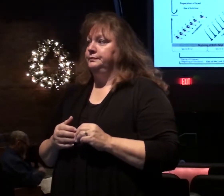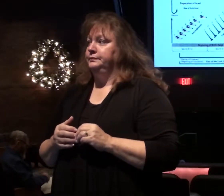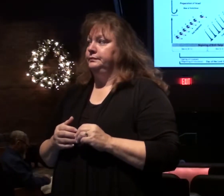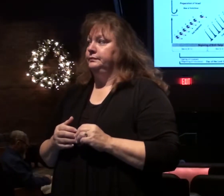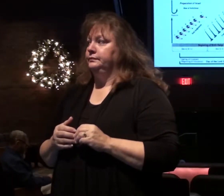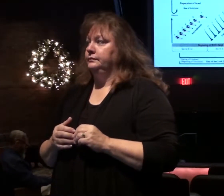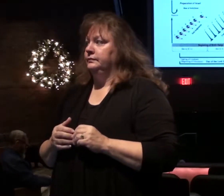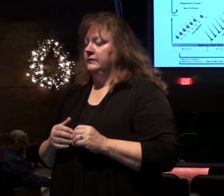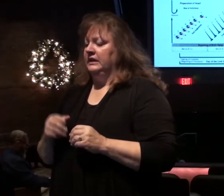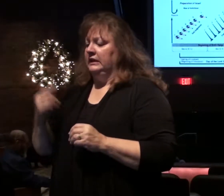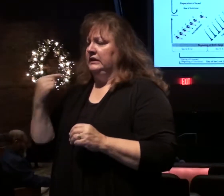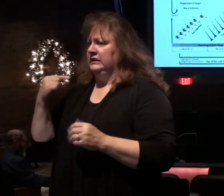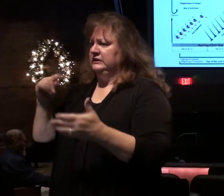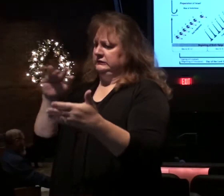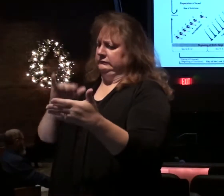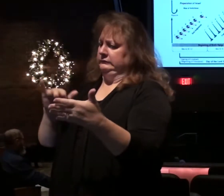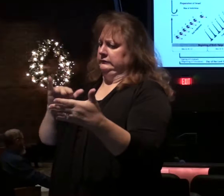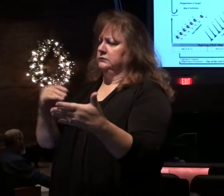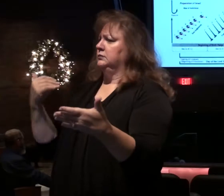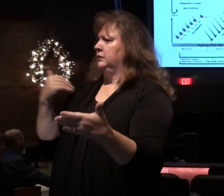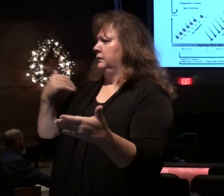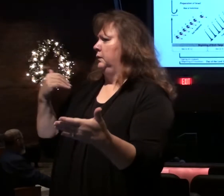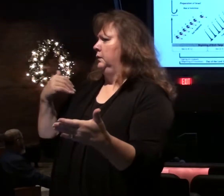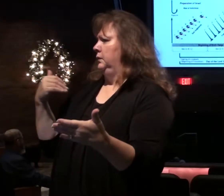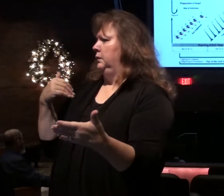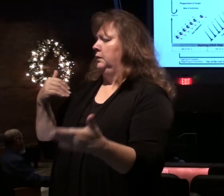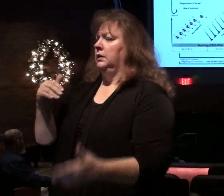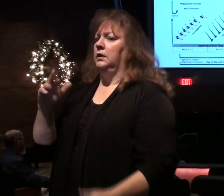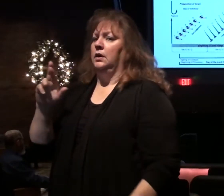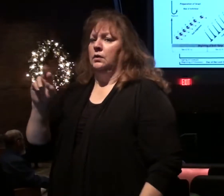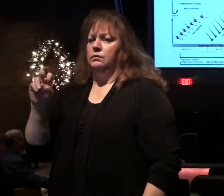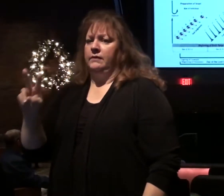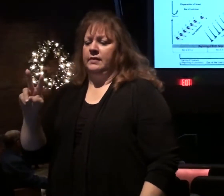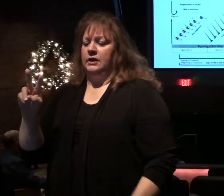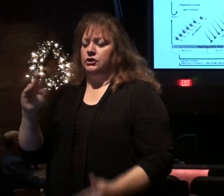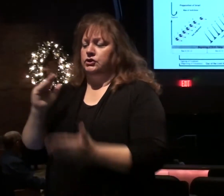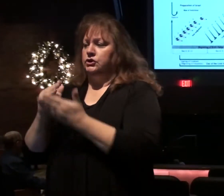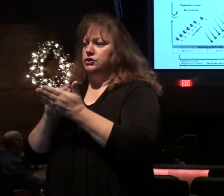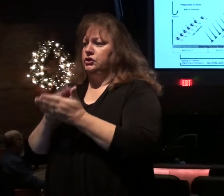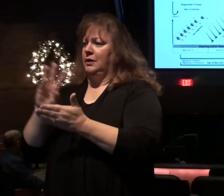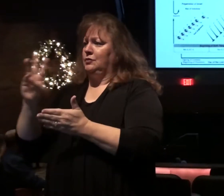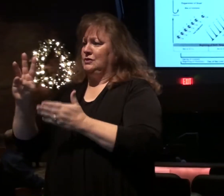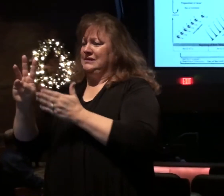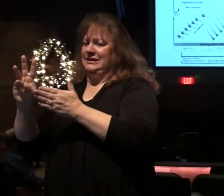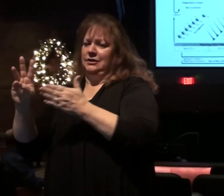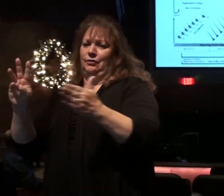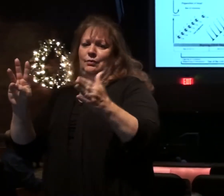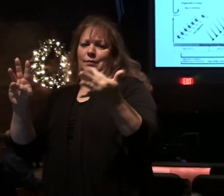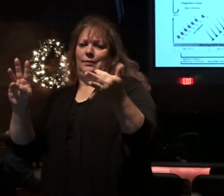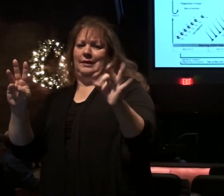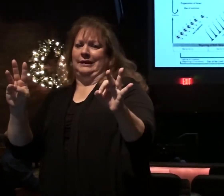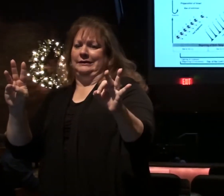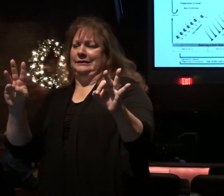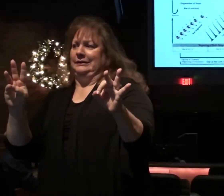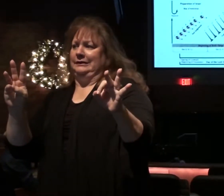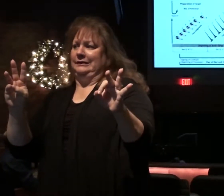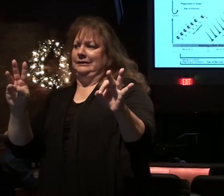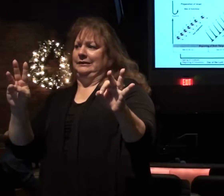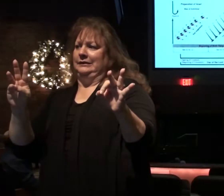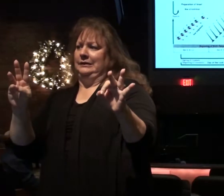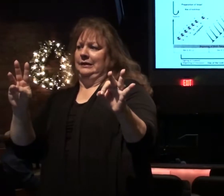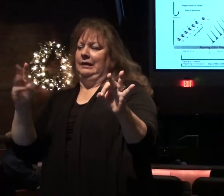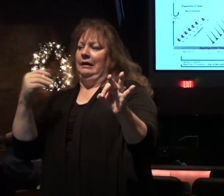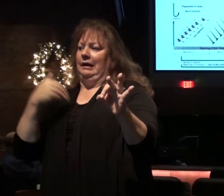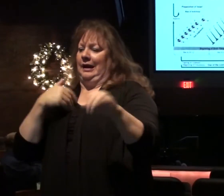We've looked at this chart before. The book of Revelation from chapter 6 through 19 follow